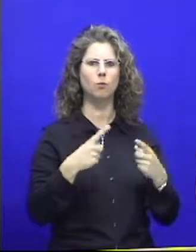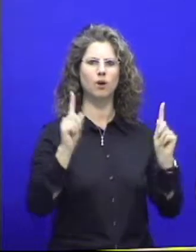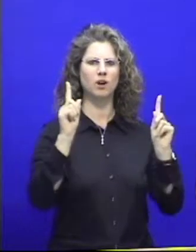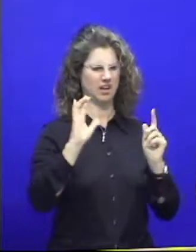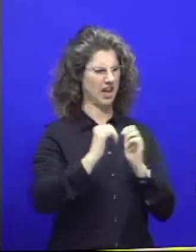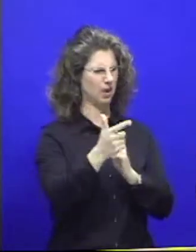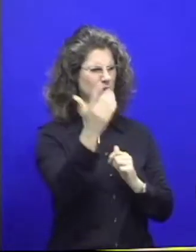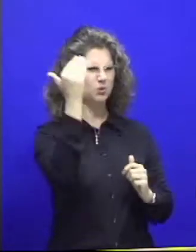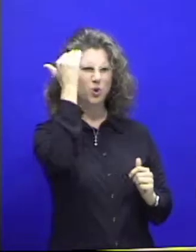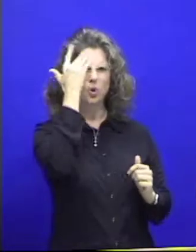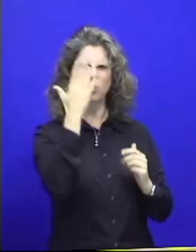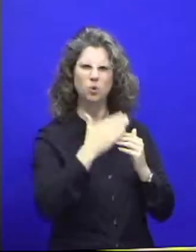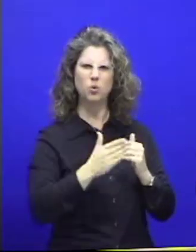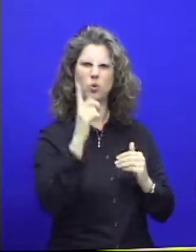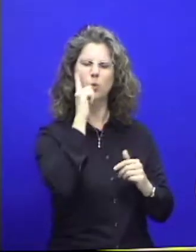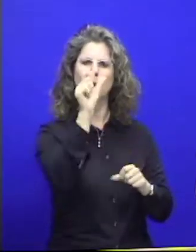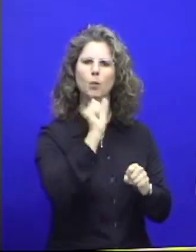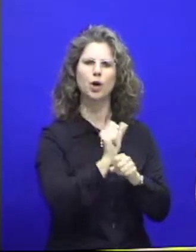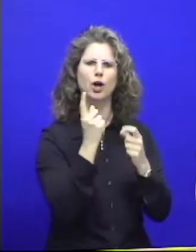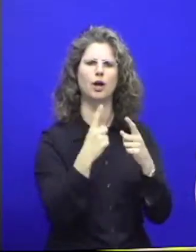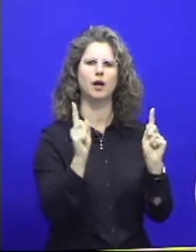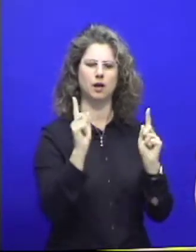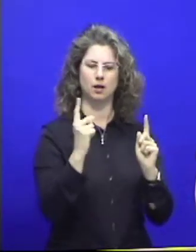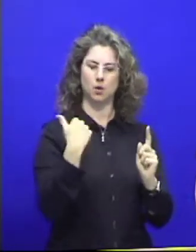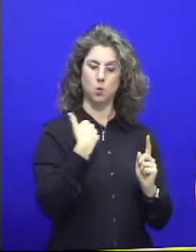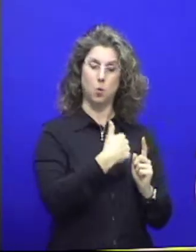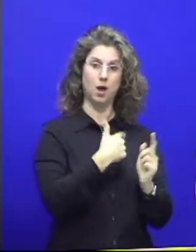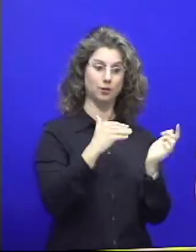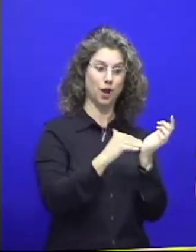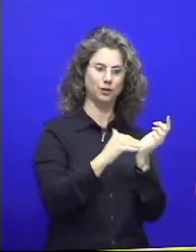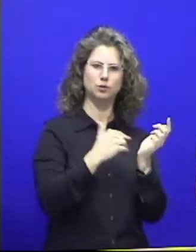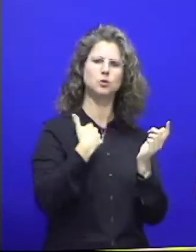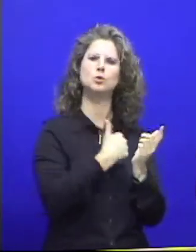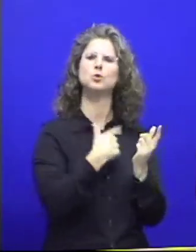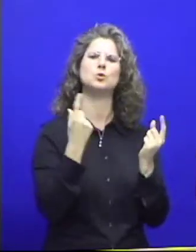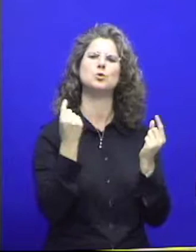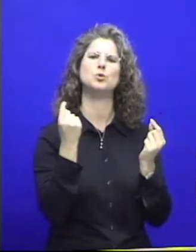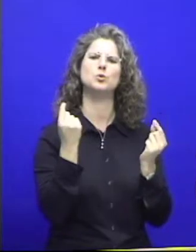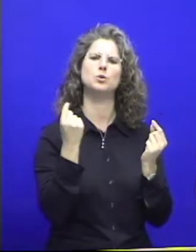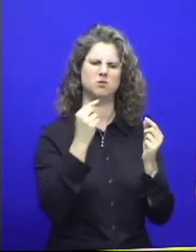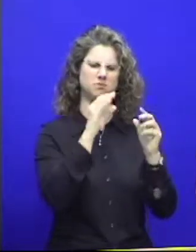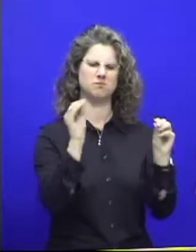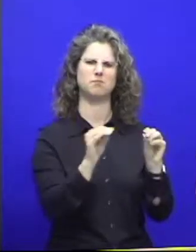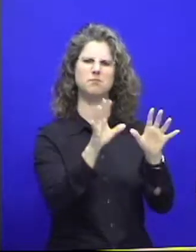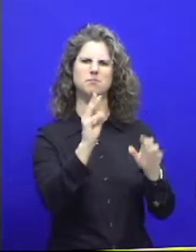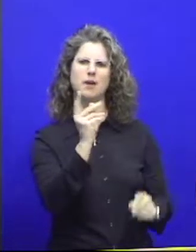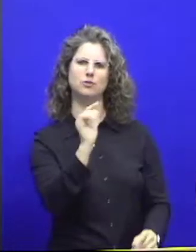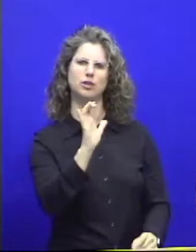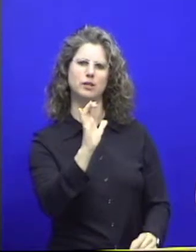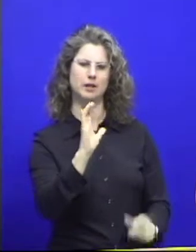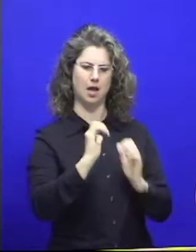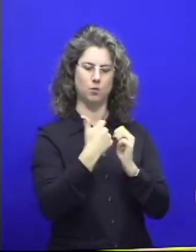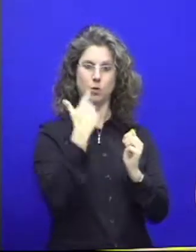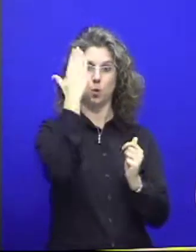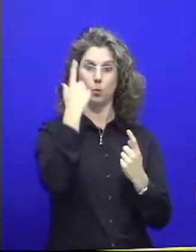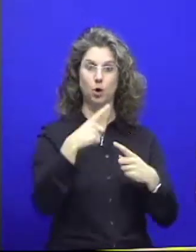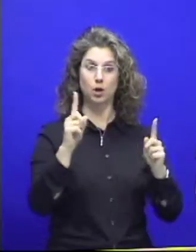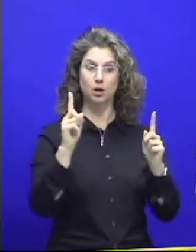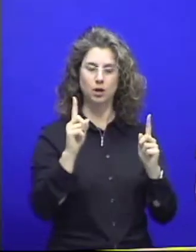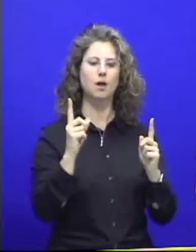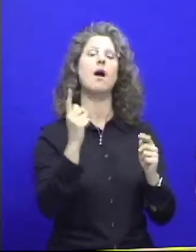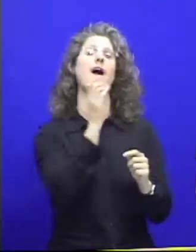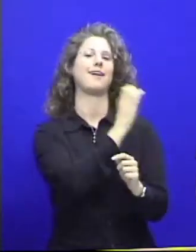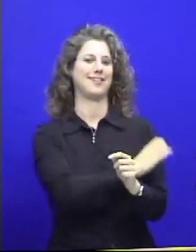going to work? What did we do to know that magically that pill would work? We did a clinical trial.